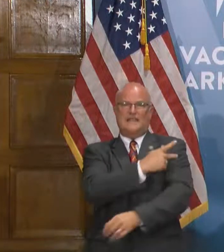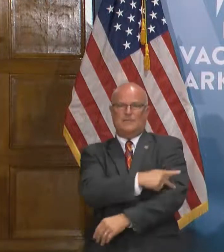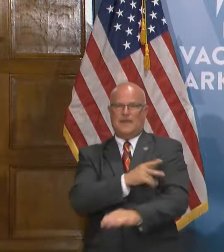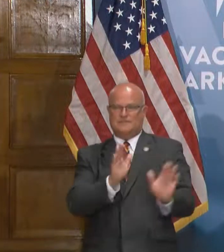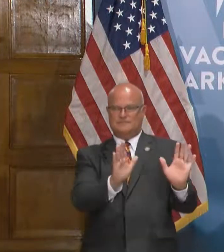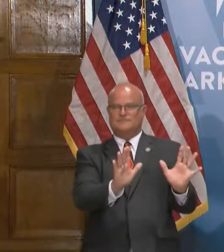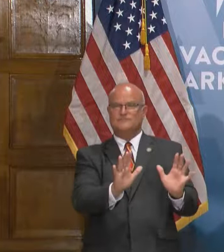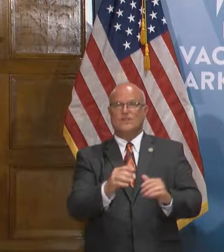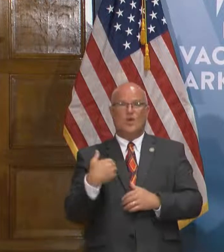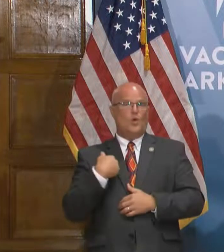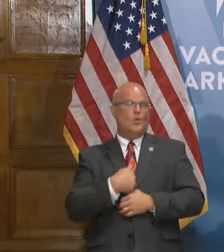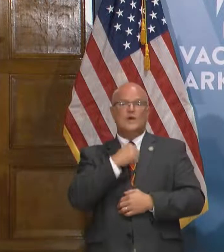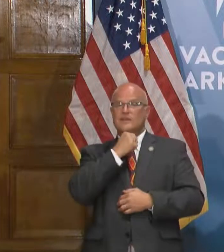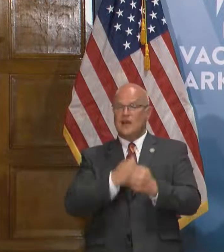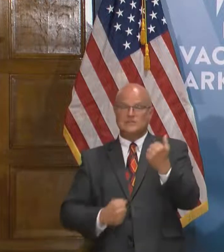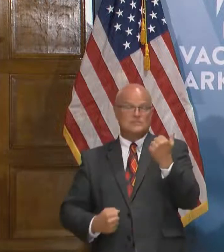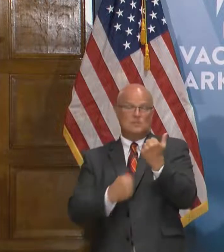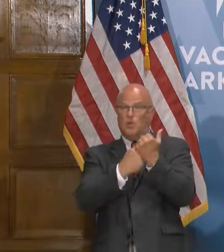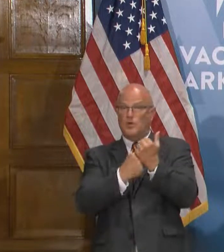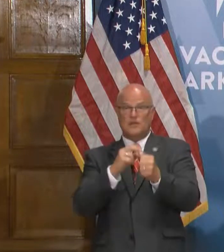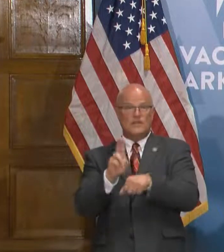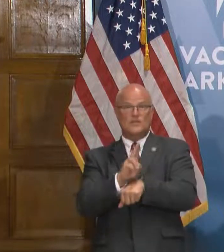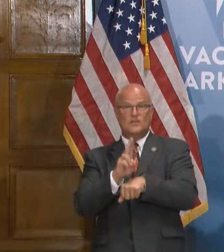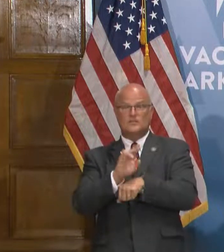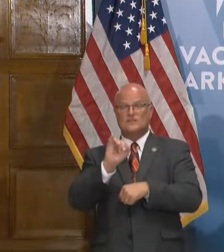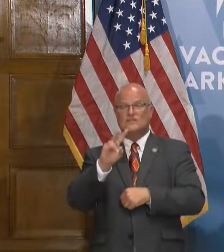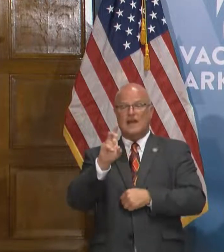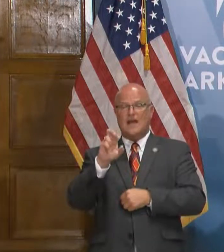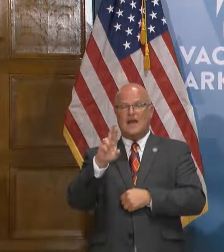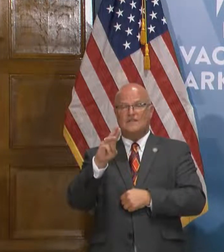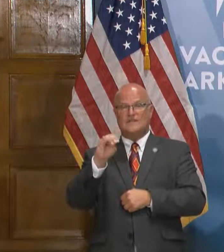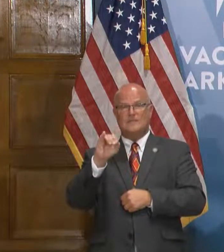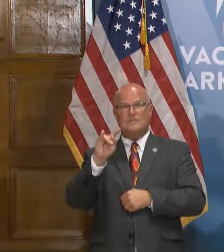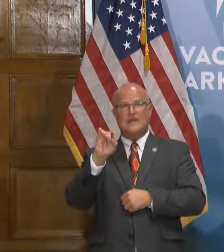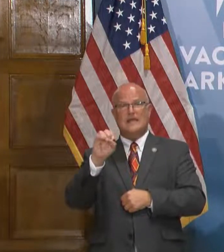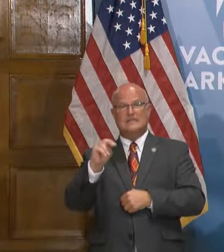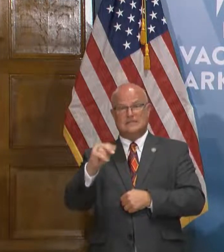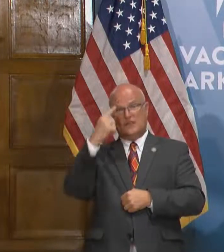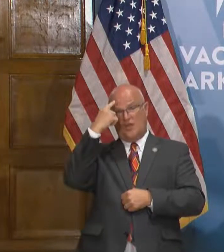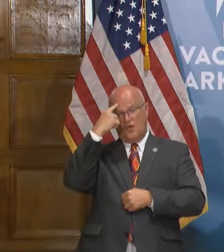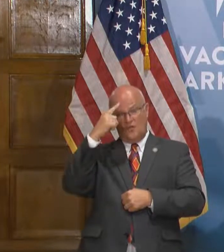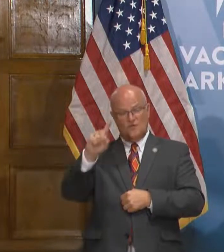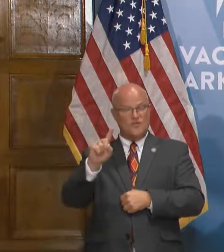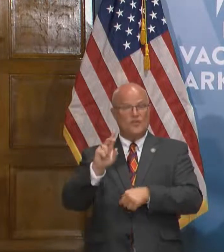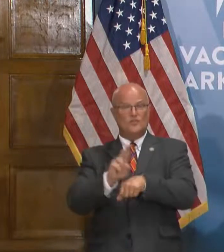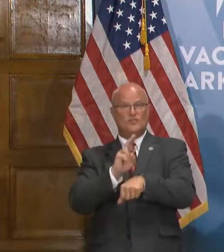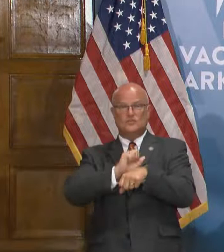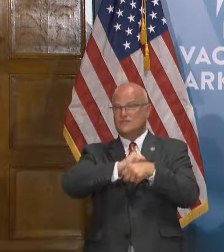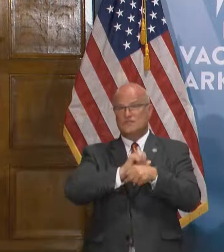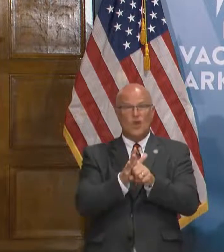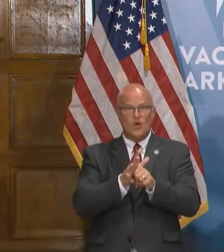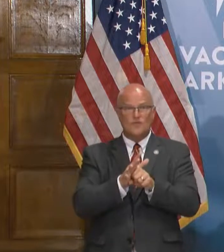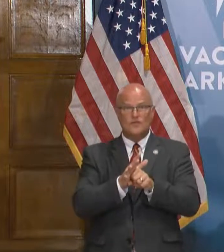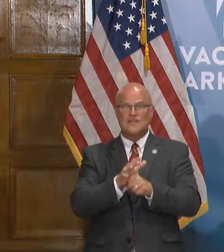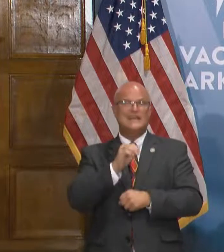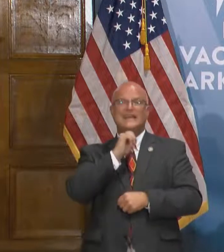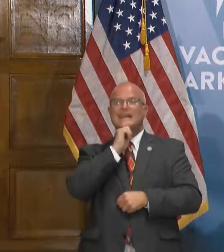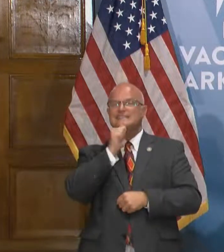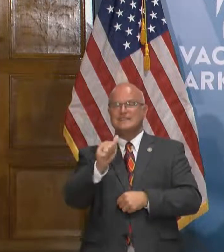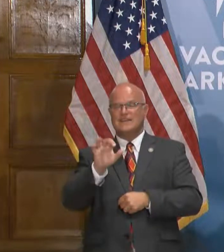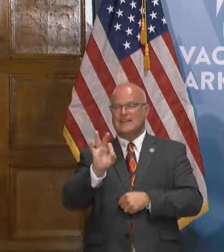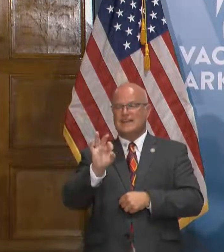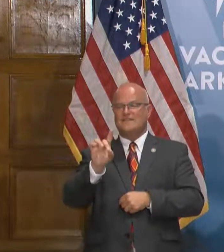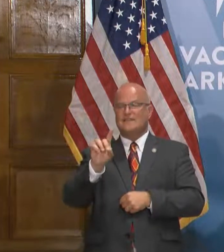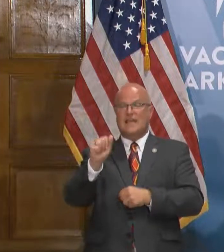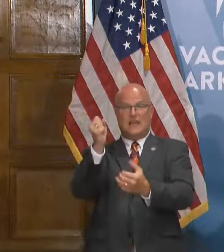patient. We are not endorsing the use of ivermectin for the treatment of COVID. It is not FDA approved